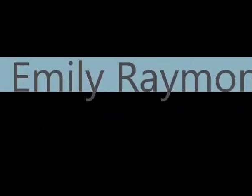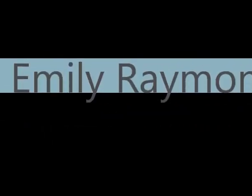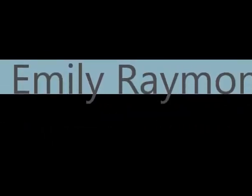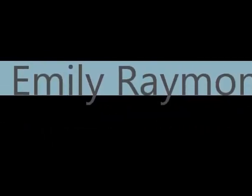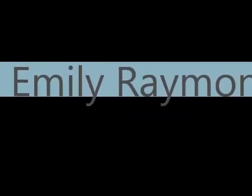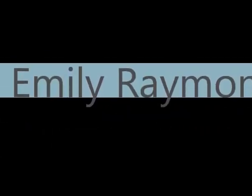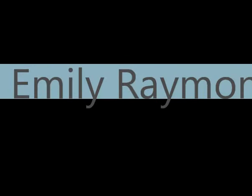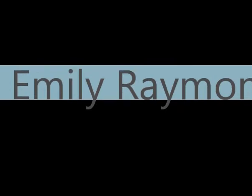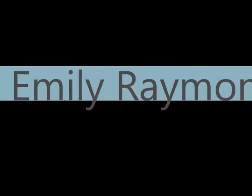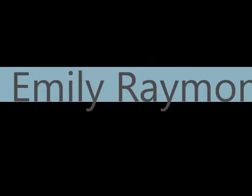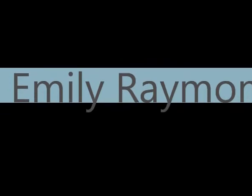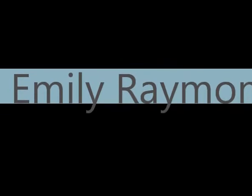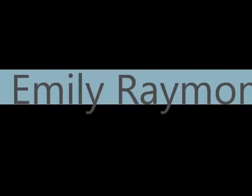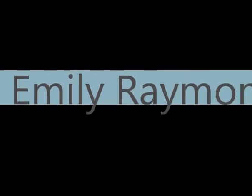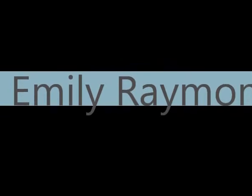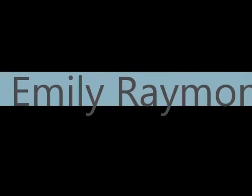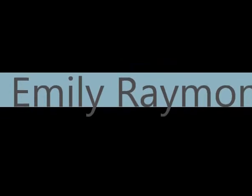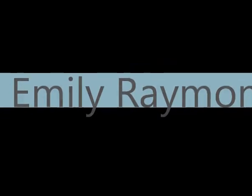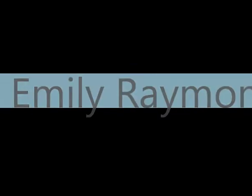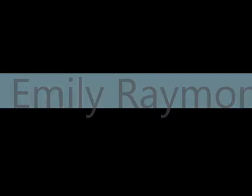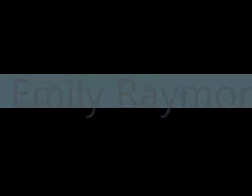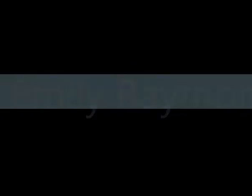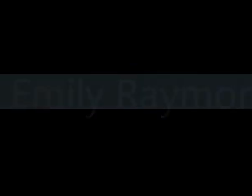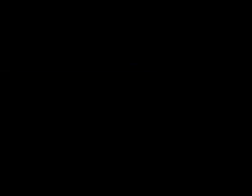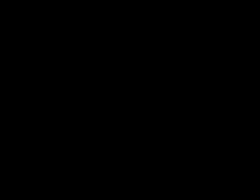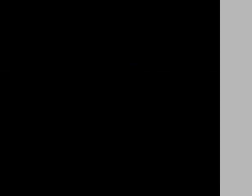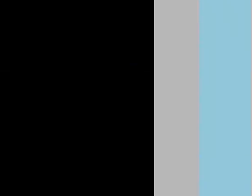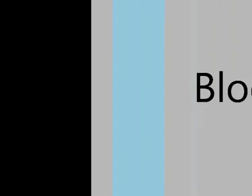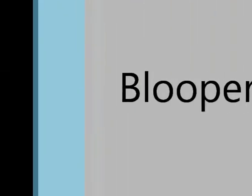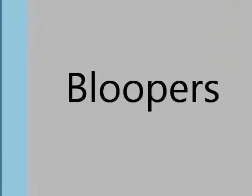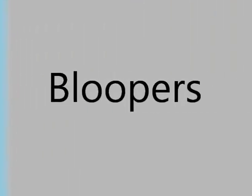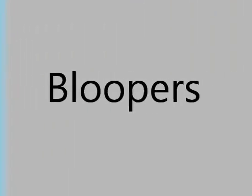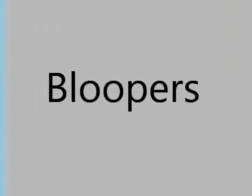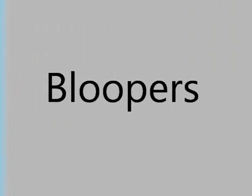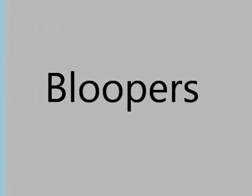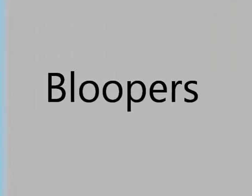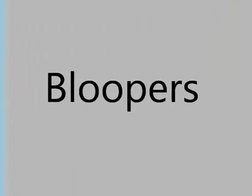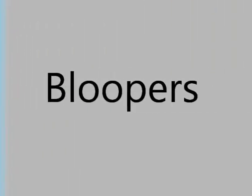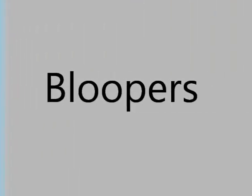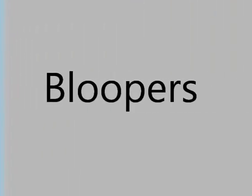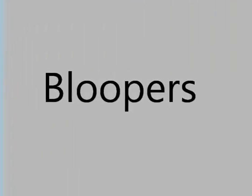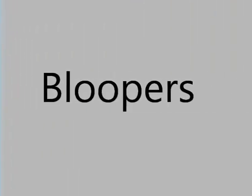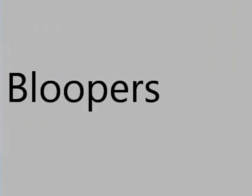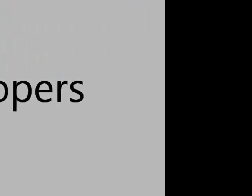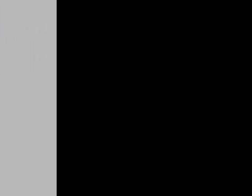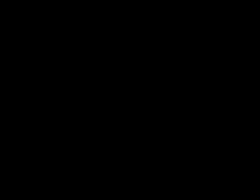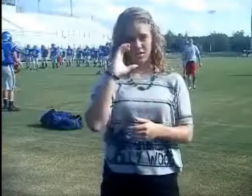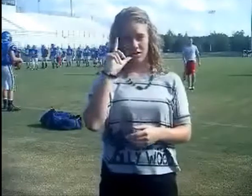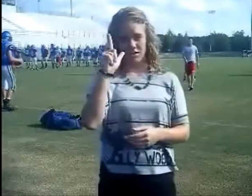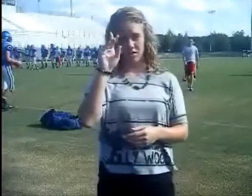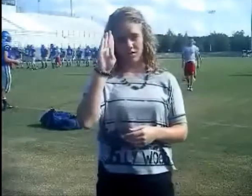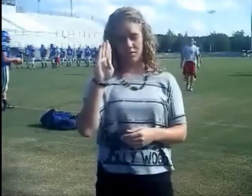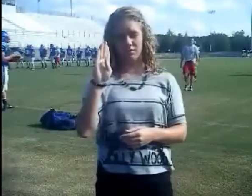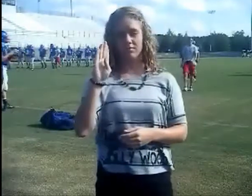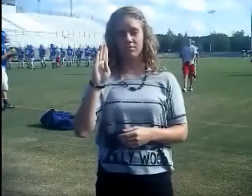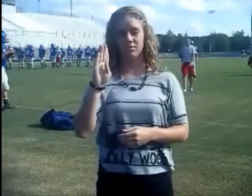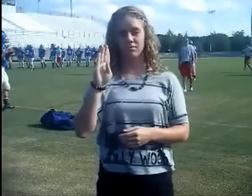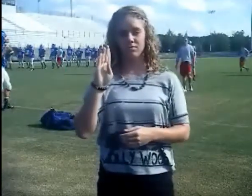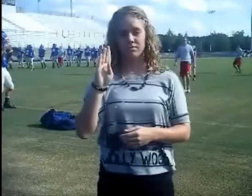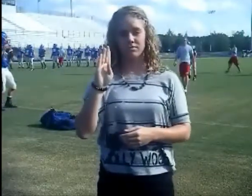I'm turning off a real life drive And that's right I'm hitting easy street on what time Back